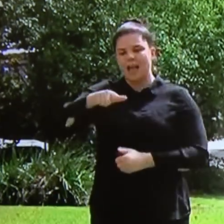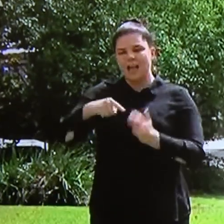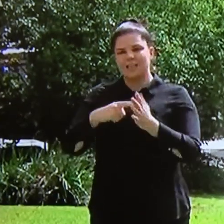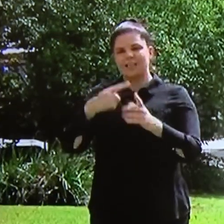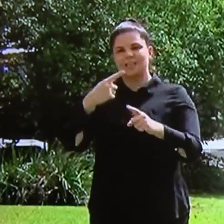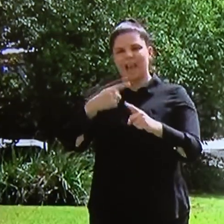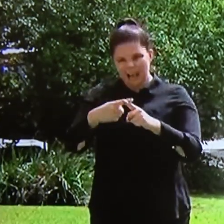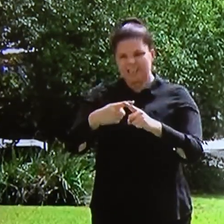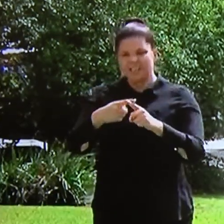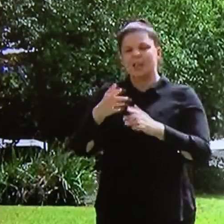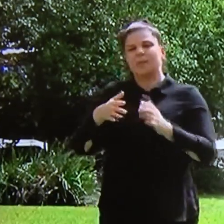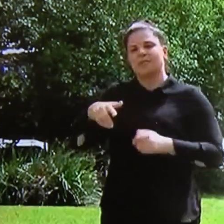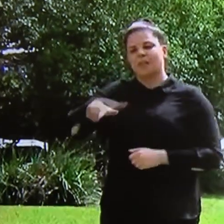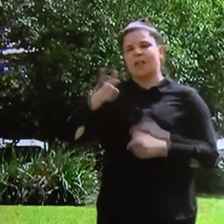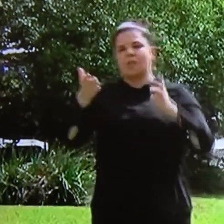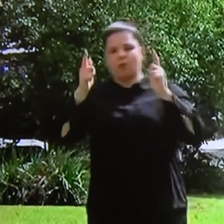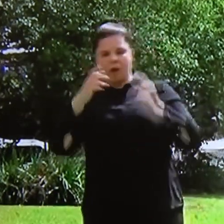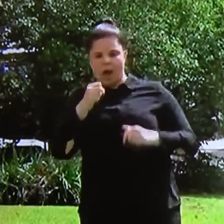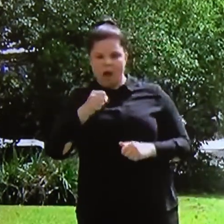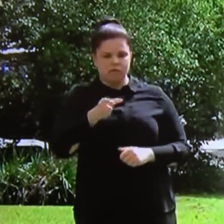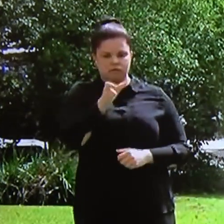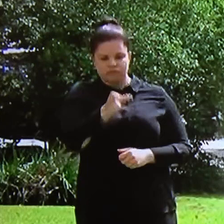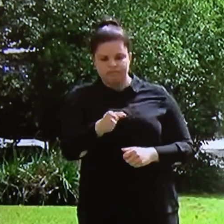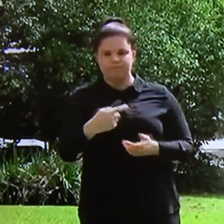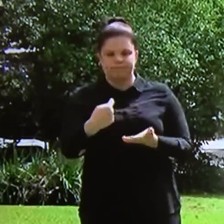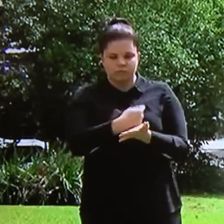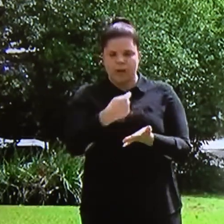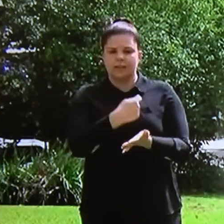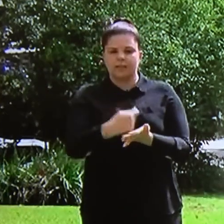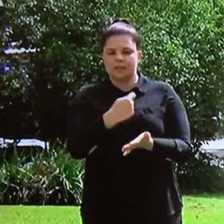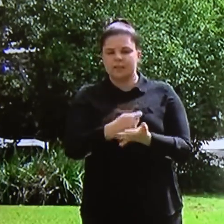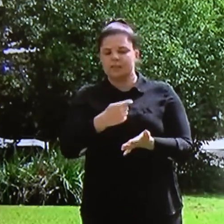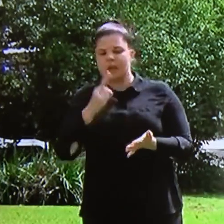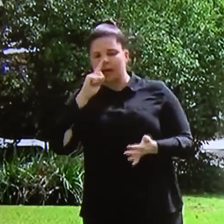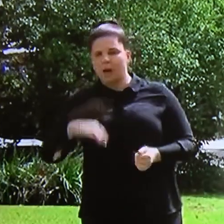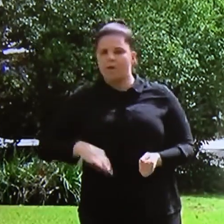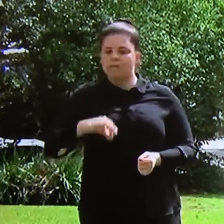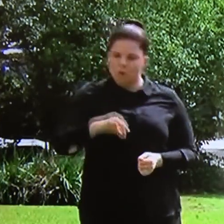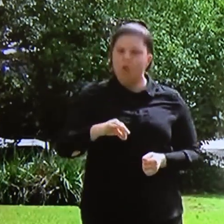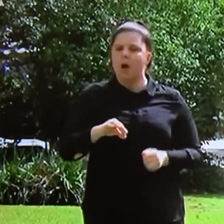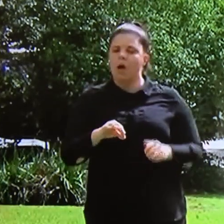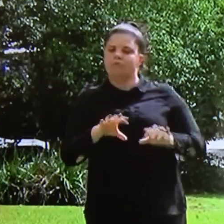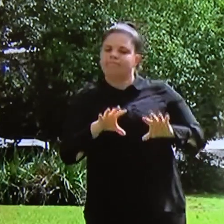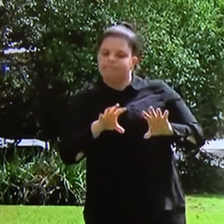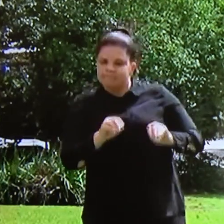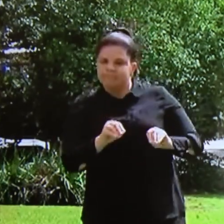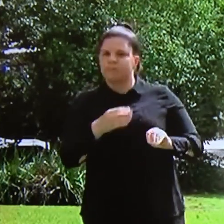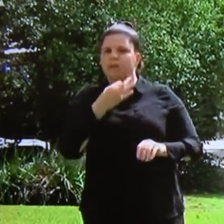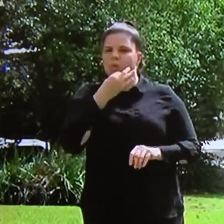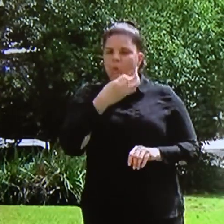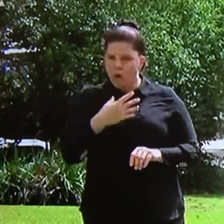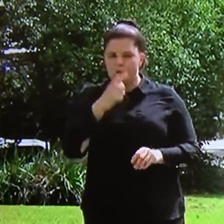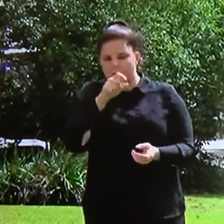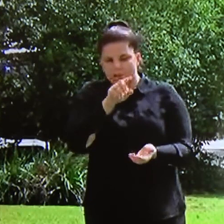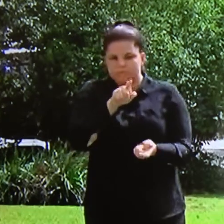landlords who provide rental relief for their tenants. This package now takes a total contribution of the New South Wales Government